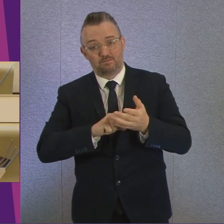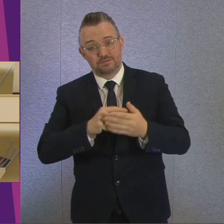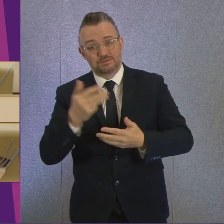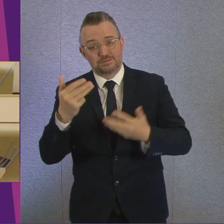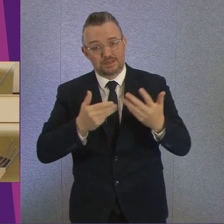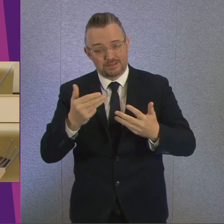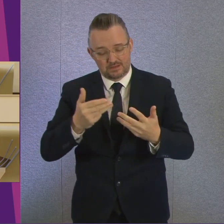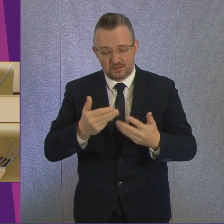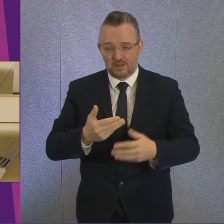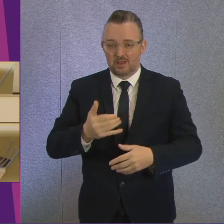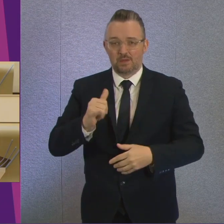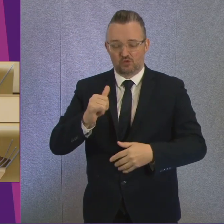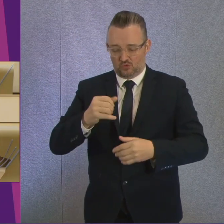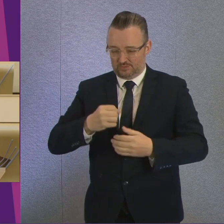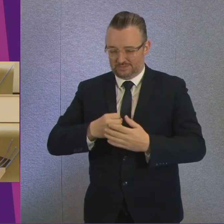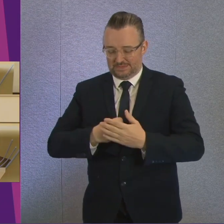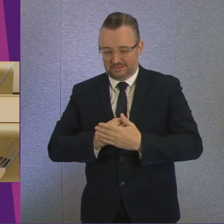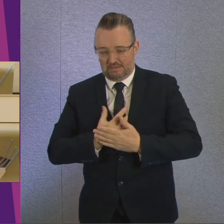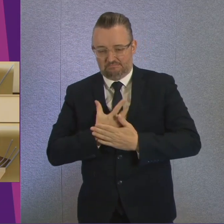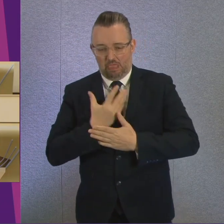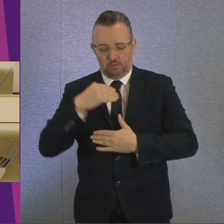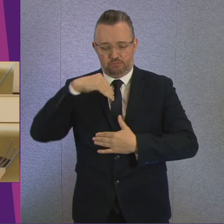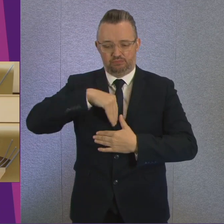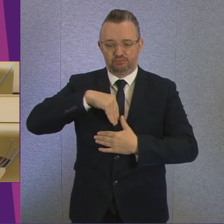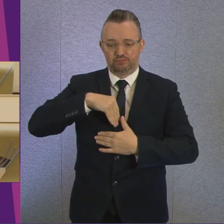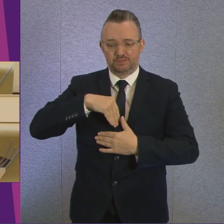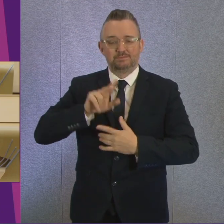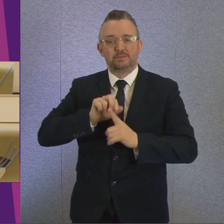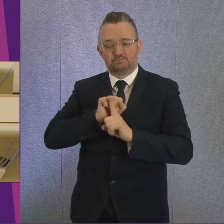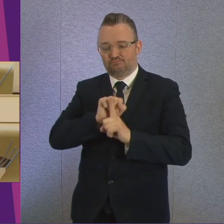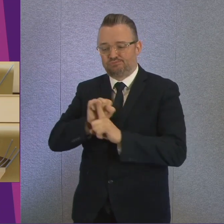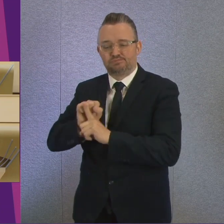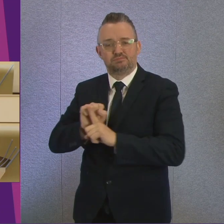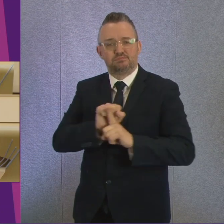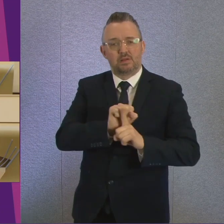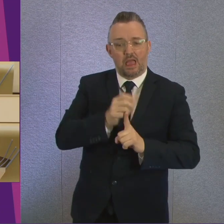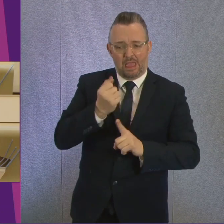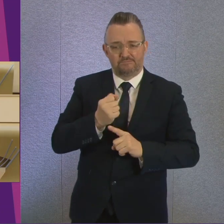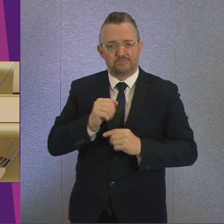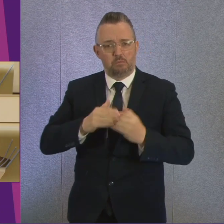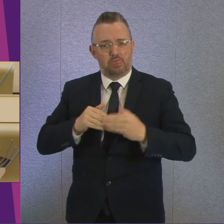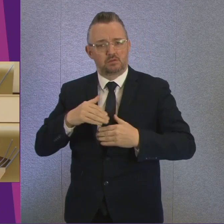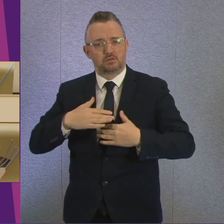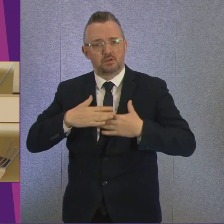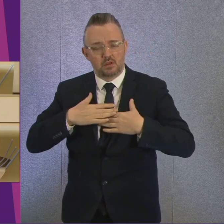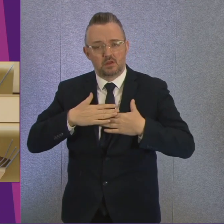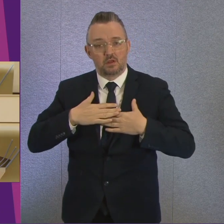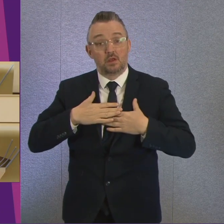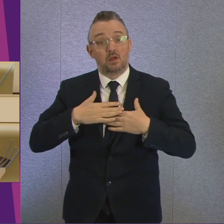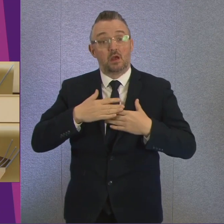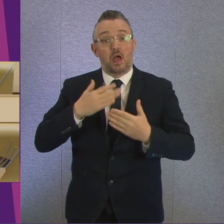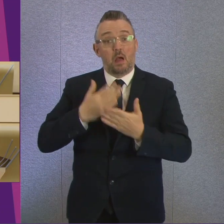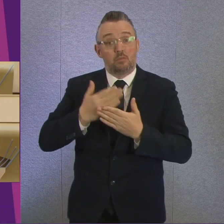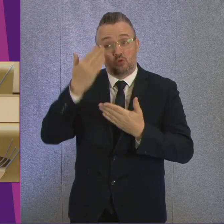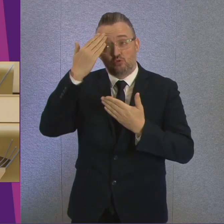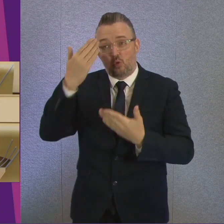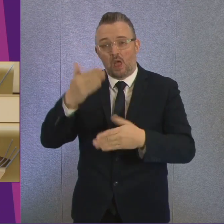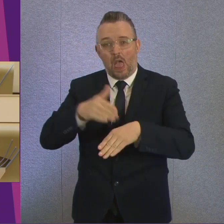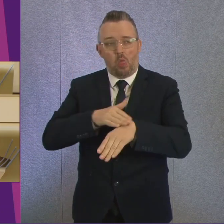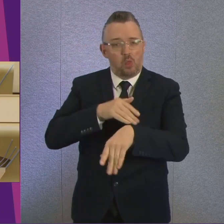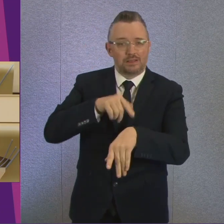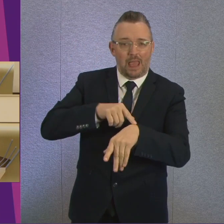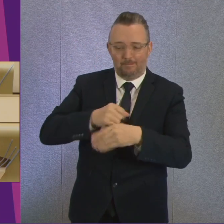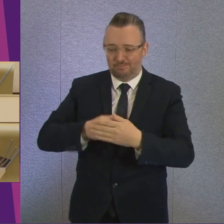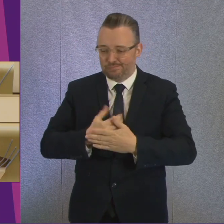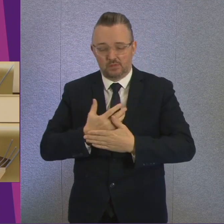do develop antibodies in immunization in your own system, and if you do, for how long. So all of those